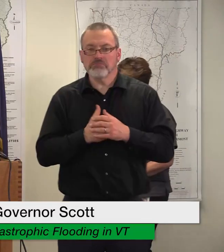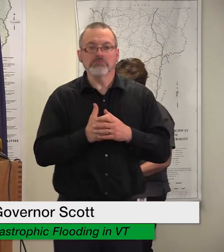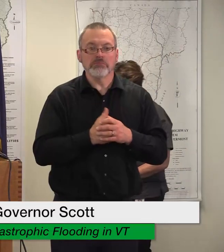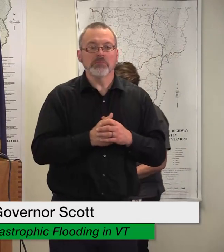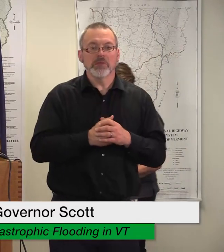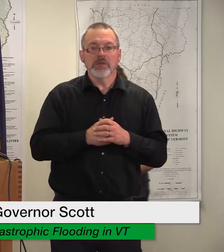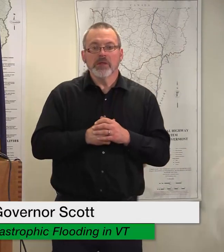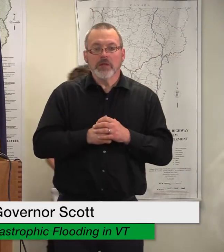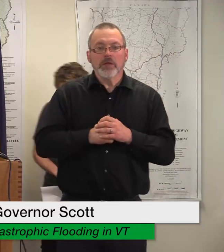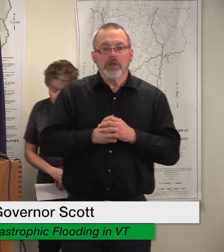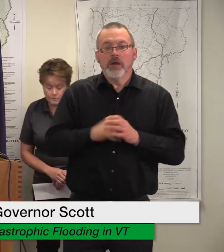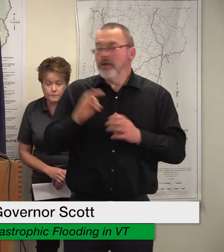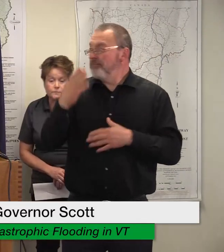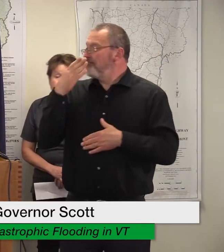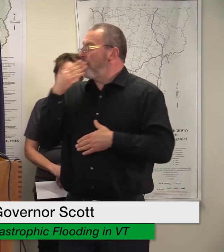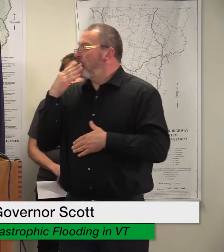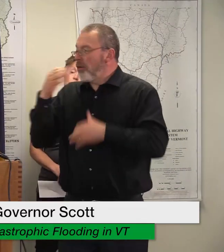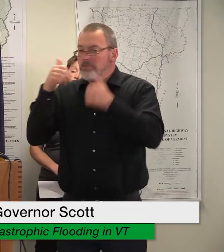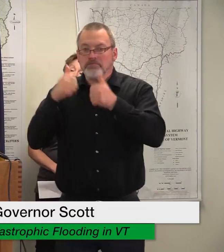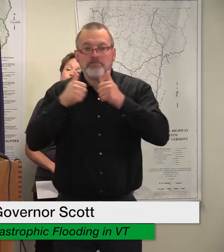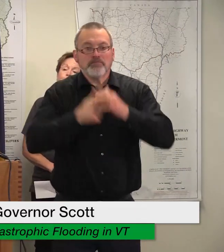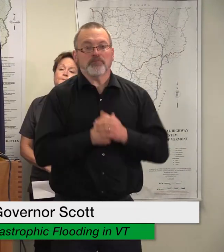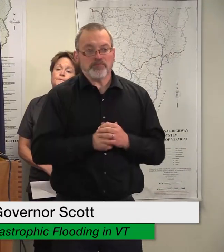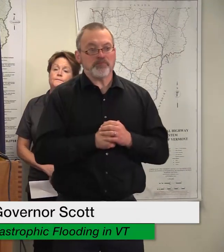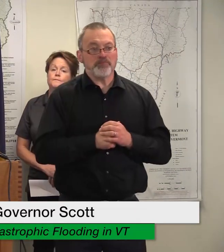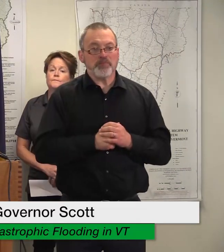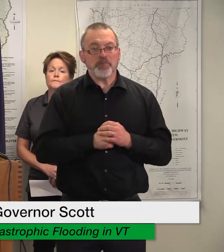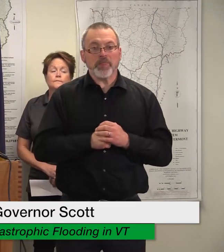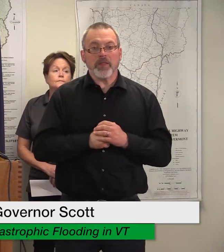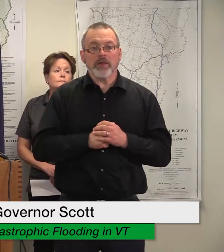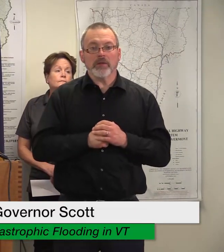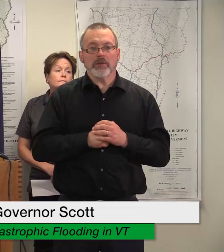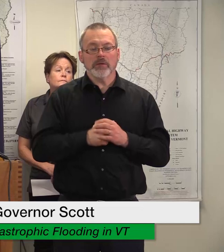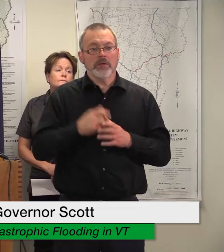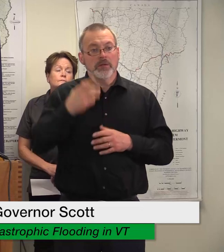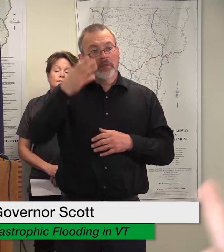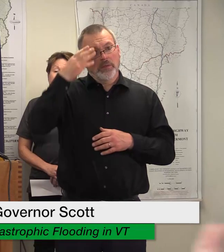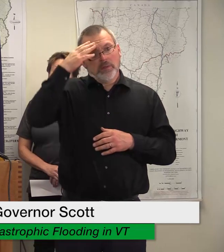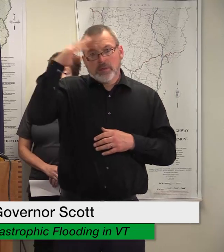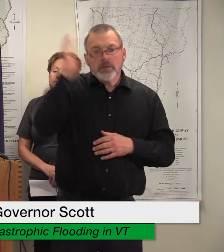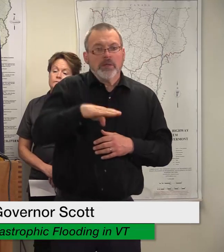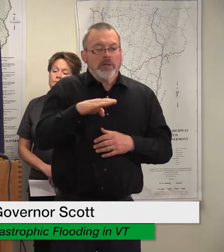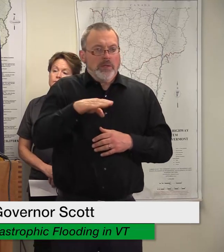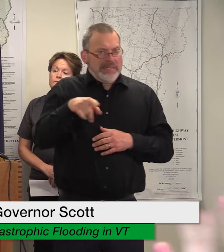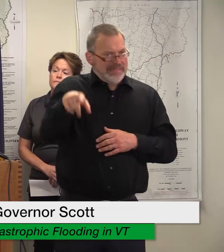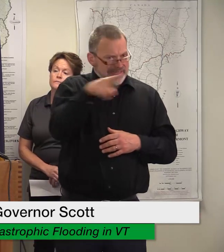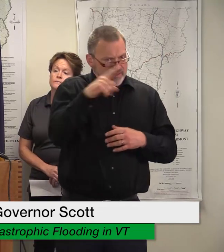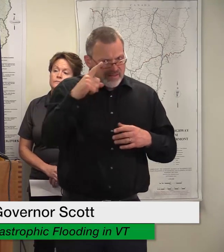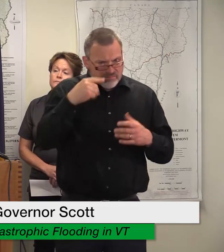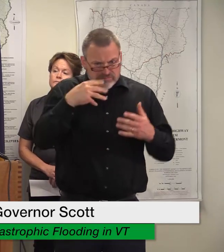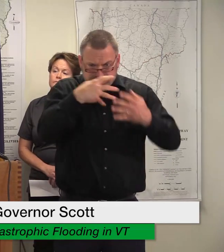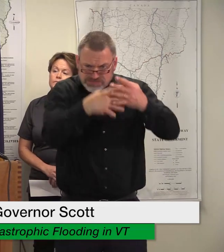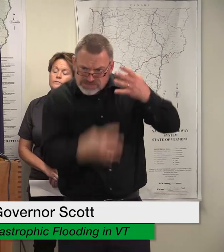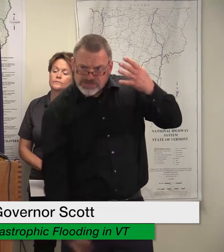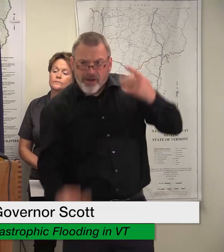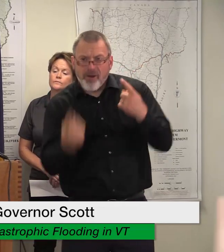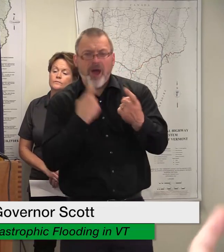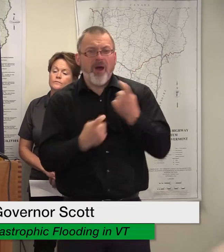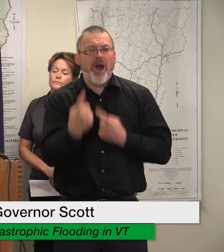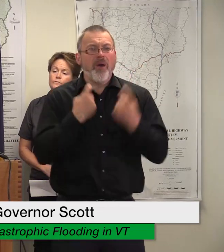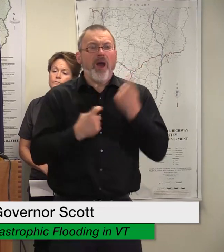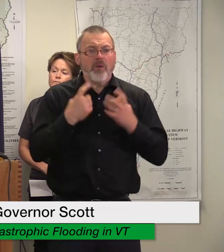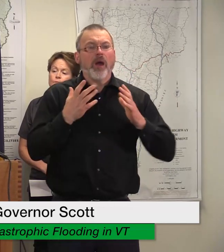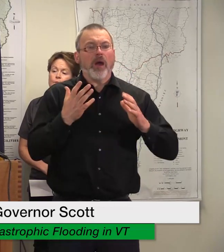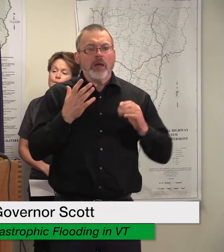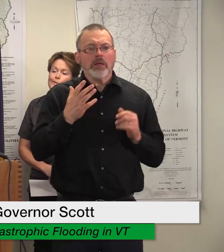Thank you, General Roy. Good afternoon, everyone. I know there have been a growing number of questions about how best to approach the management of